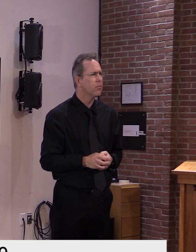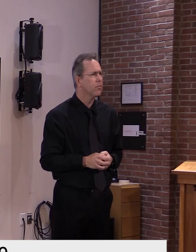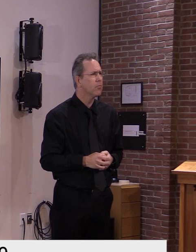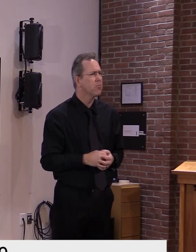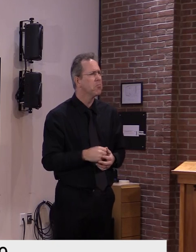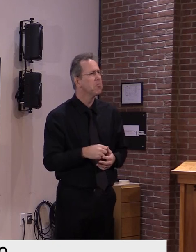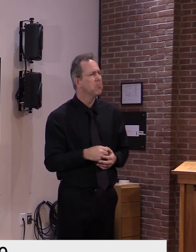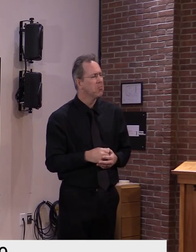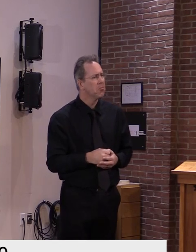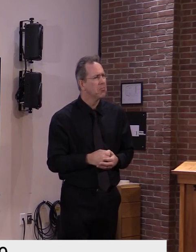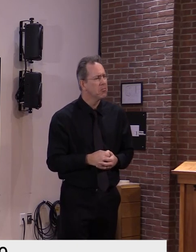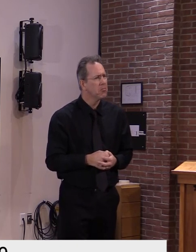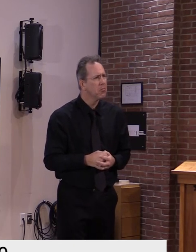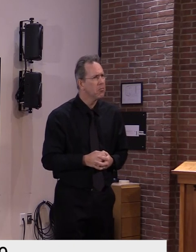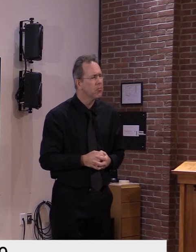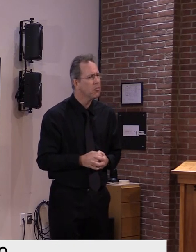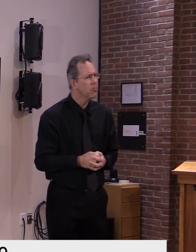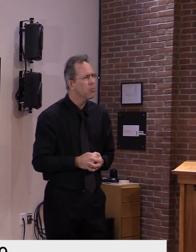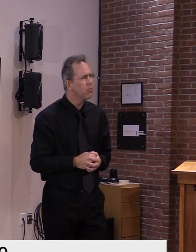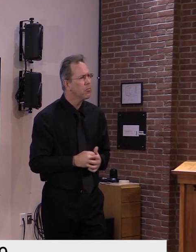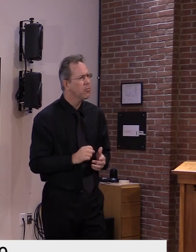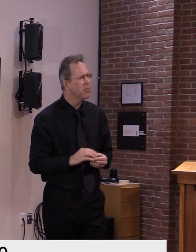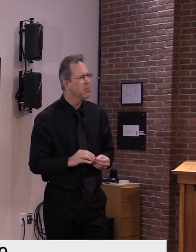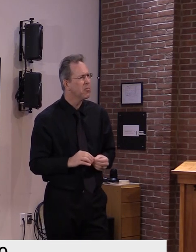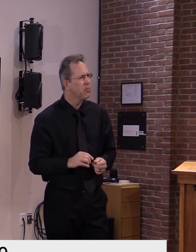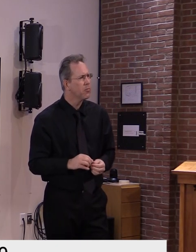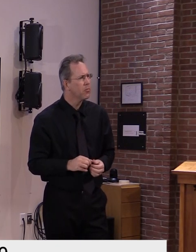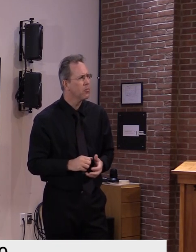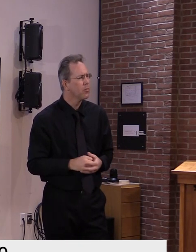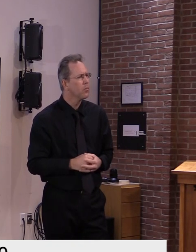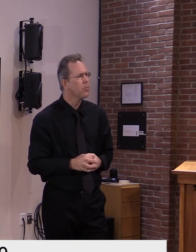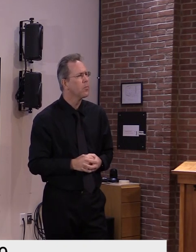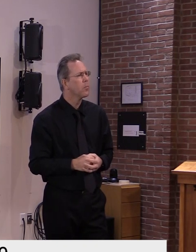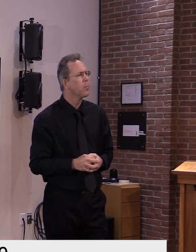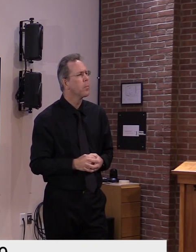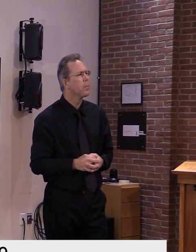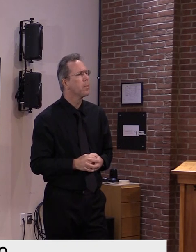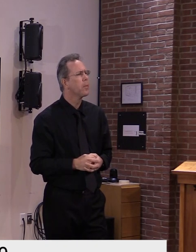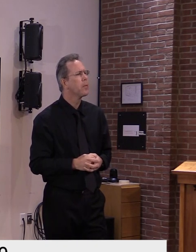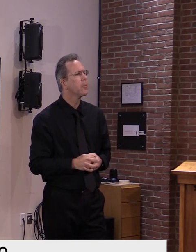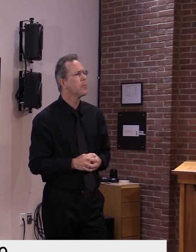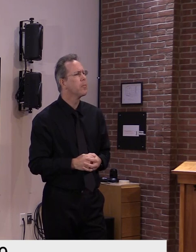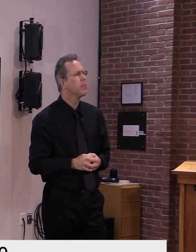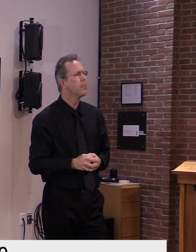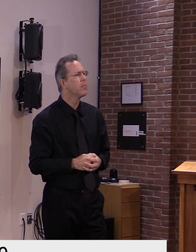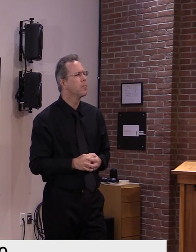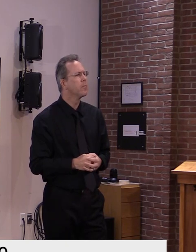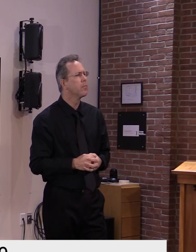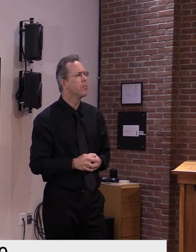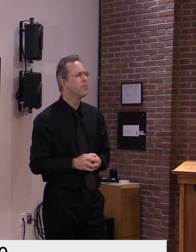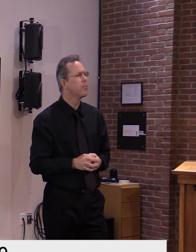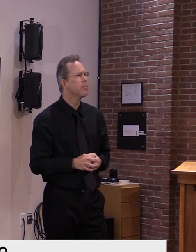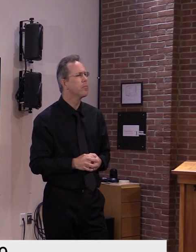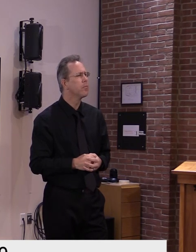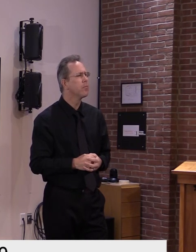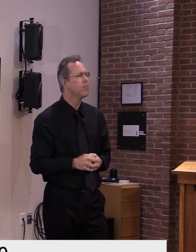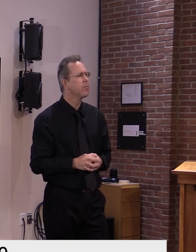last handful of days, one in St. Albans, where there were no other customers the 2 hours I was there.